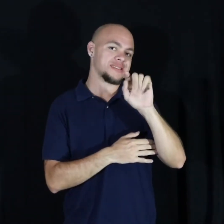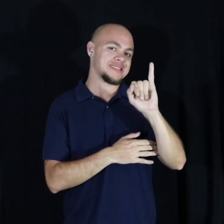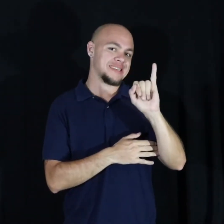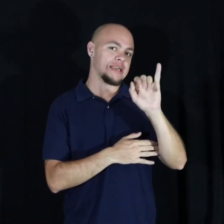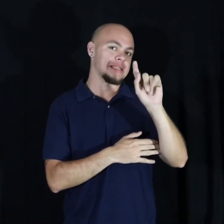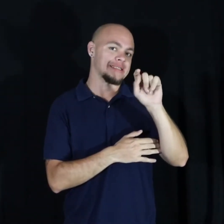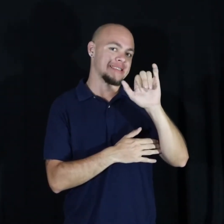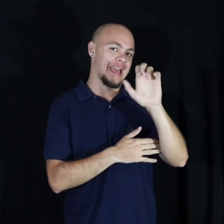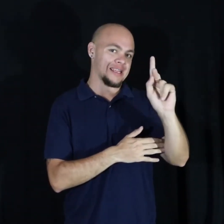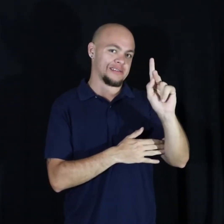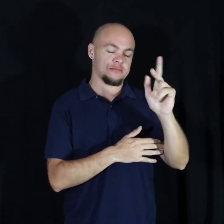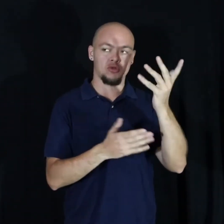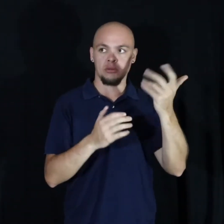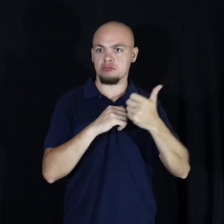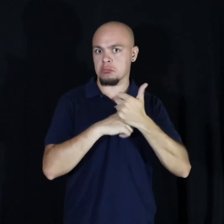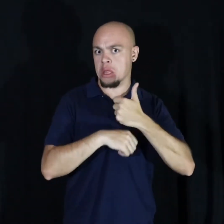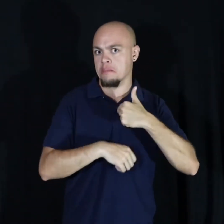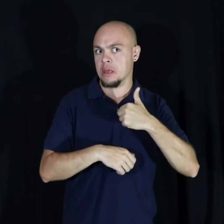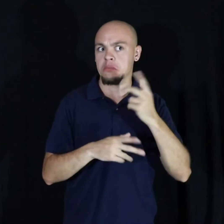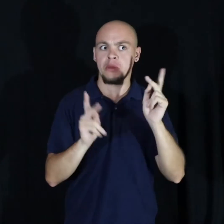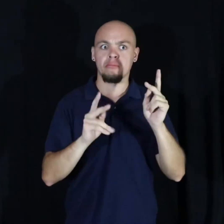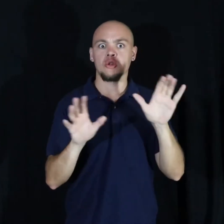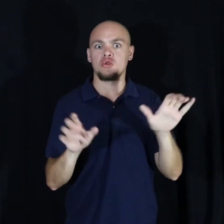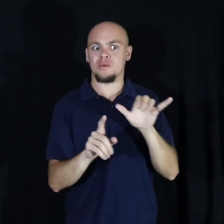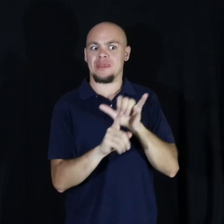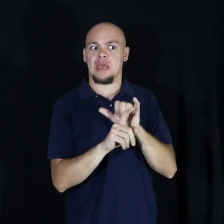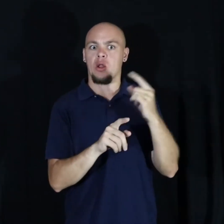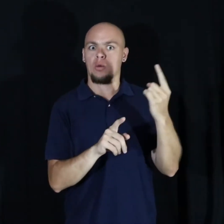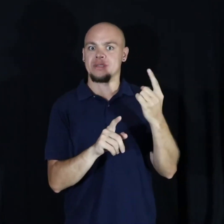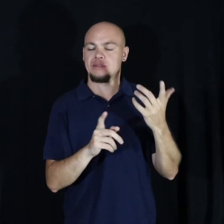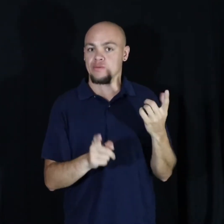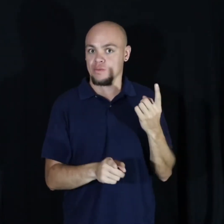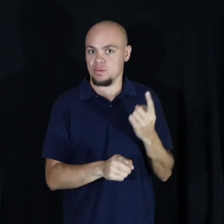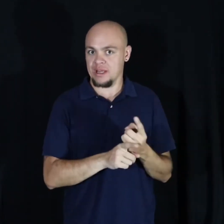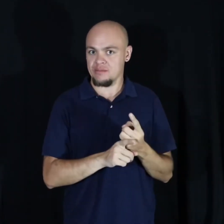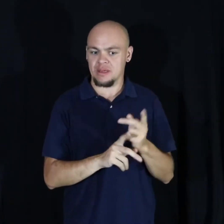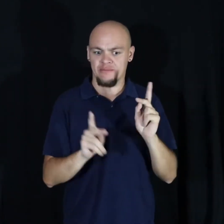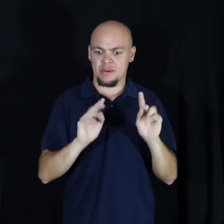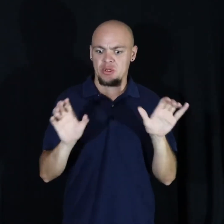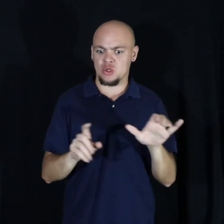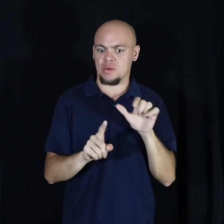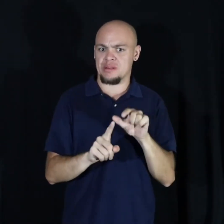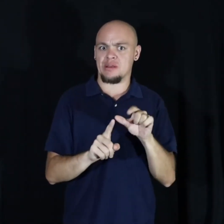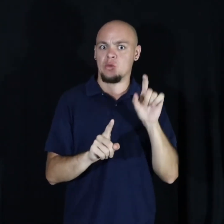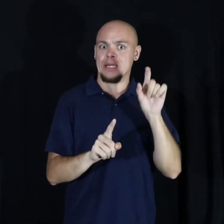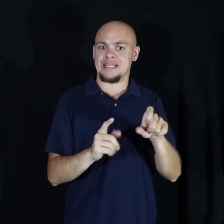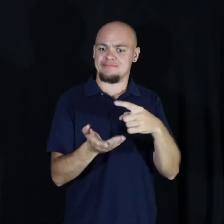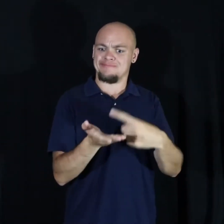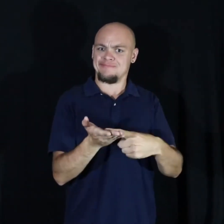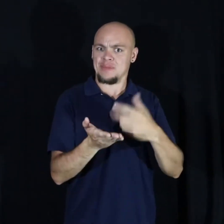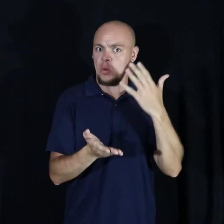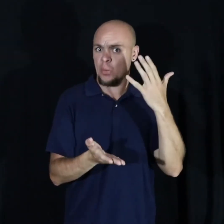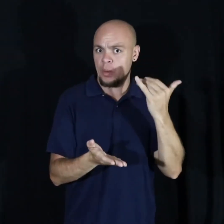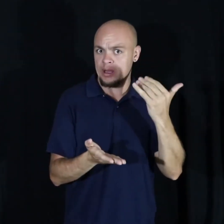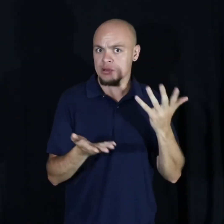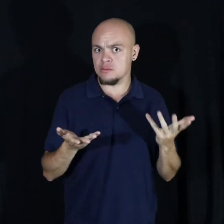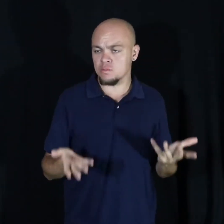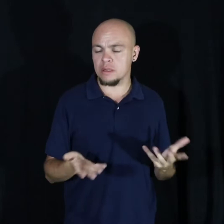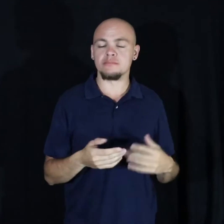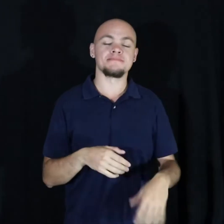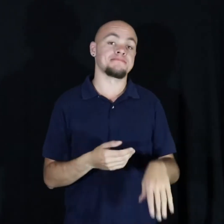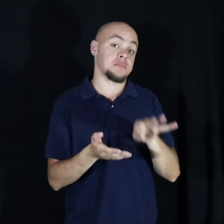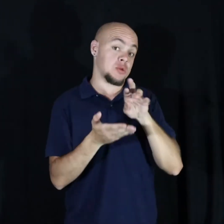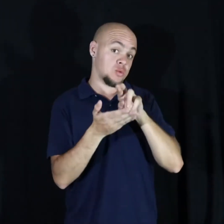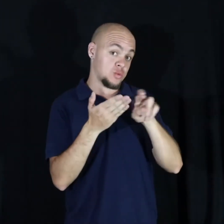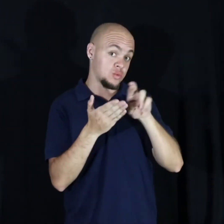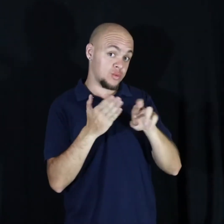me? I mean, everybody has multitasked. But if everybody has multitasked, why is this something we need to talk about? Well, according to